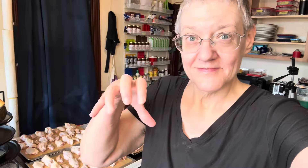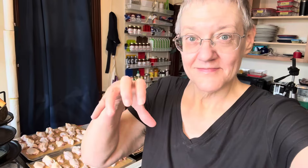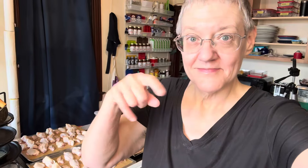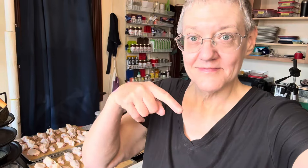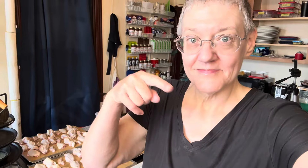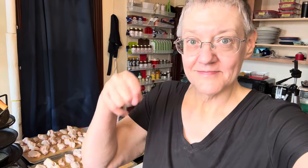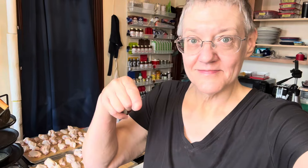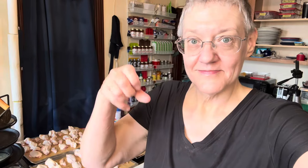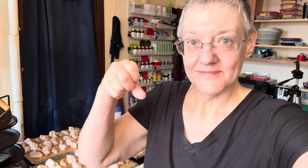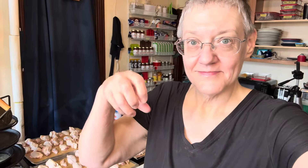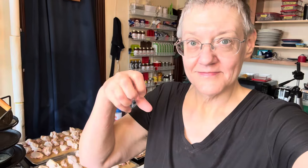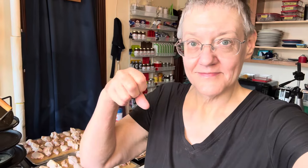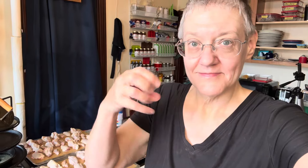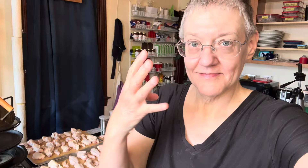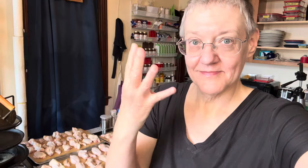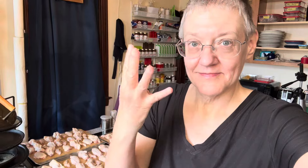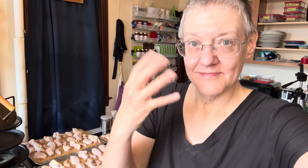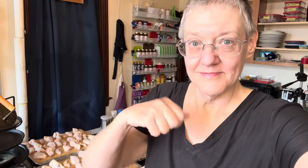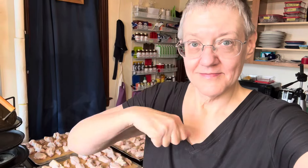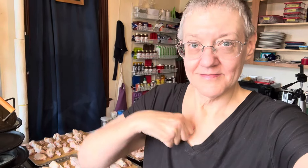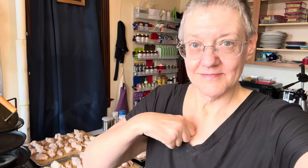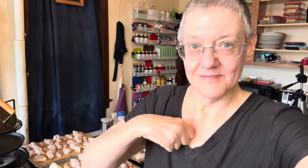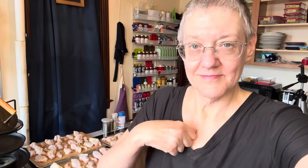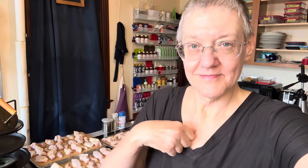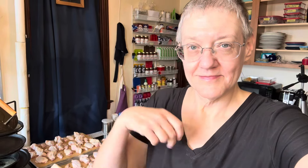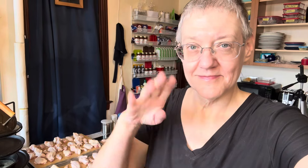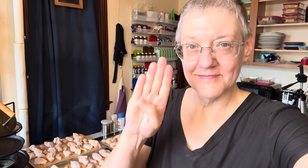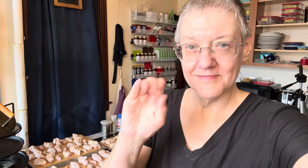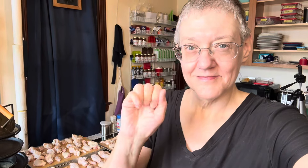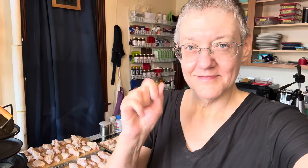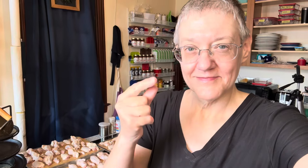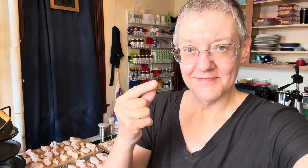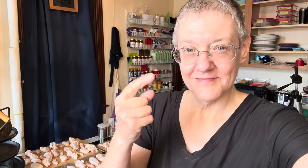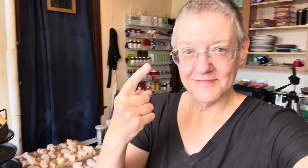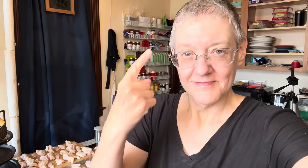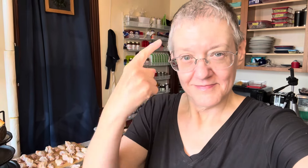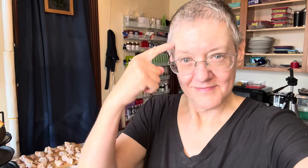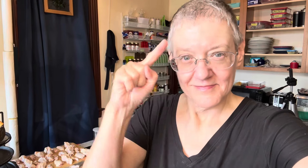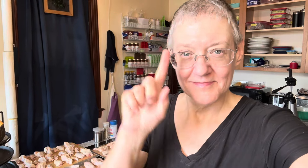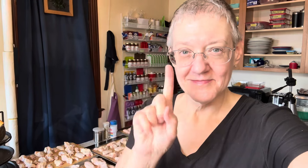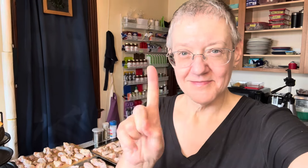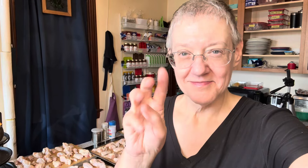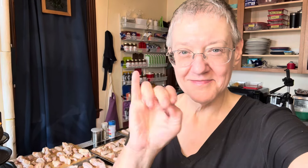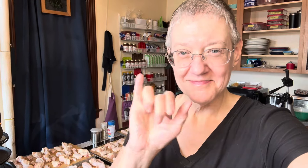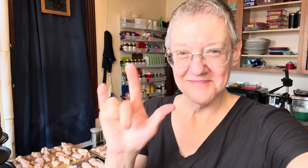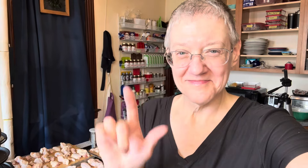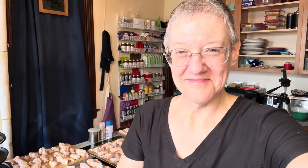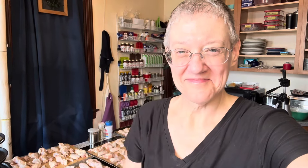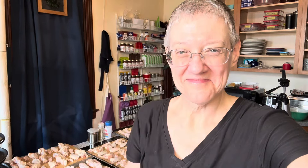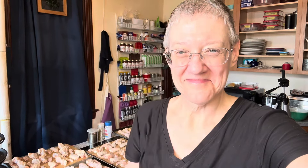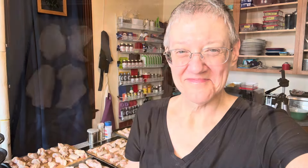I'm going to freeze them, and then I'll put them in baggies, 4 wings to a serving.